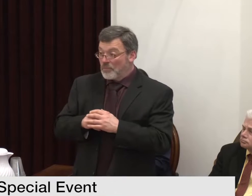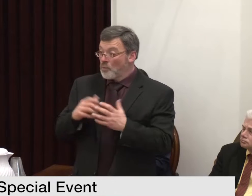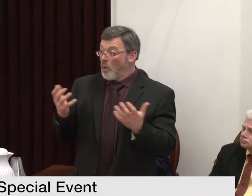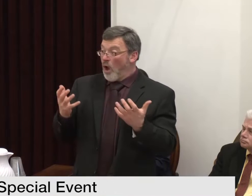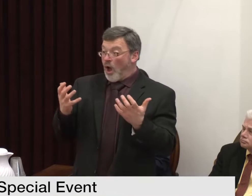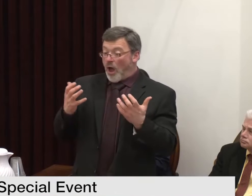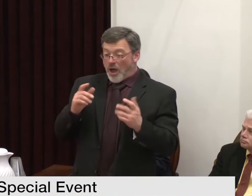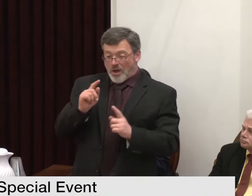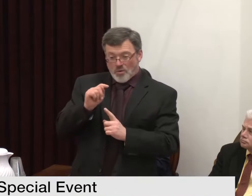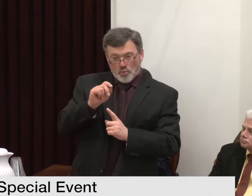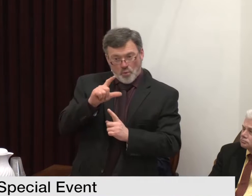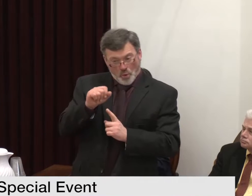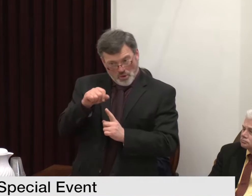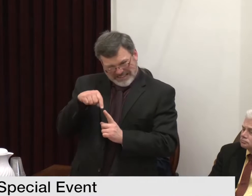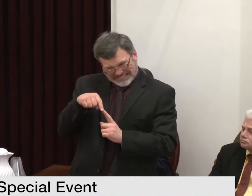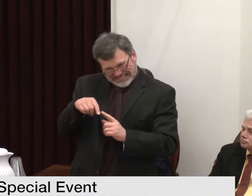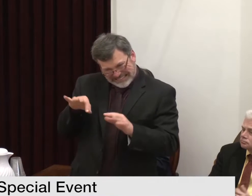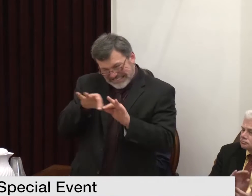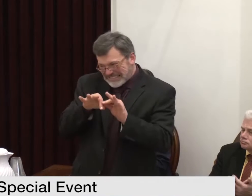future.